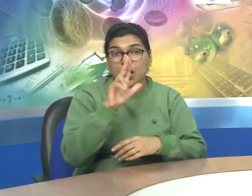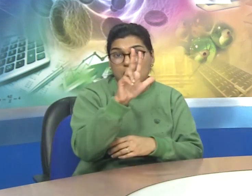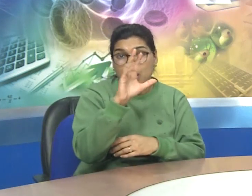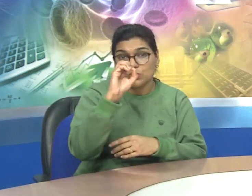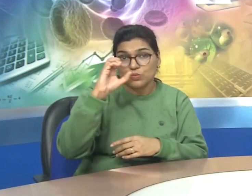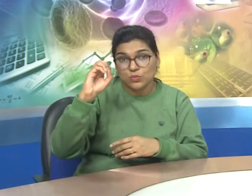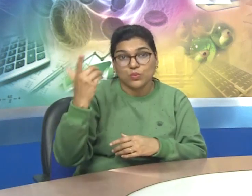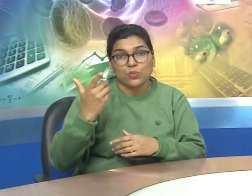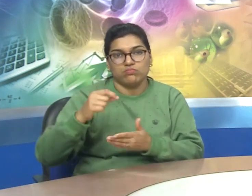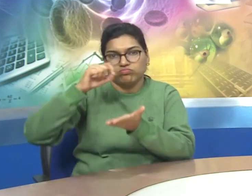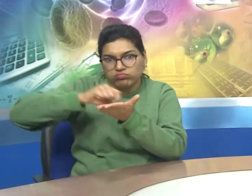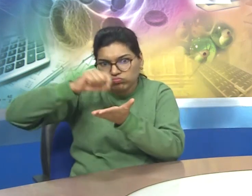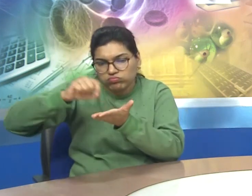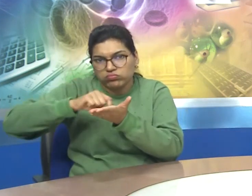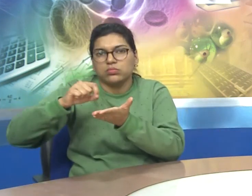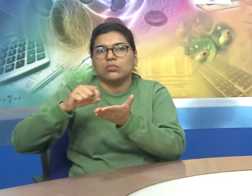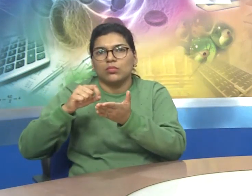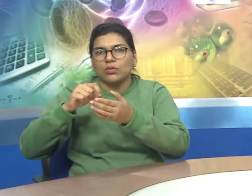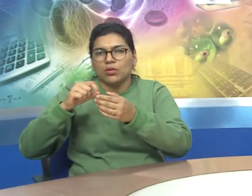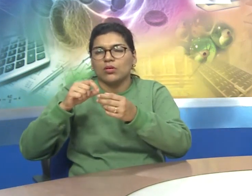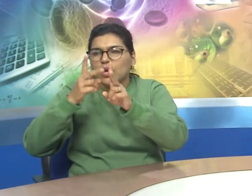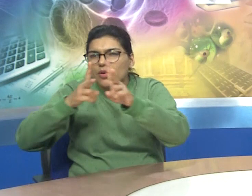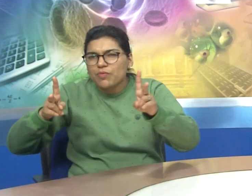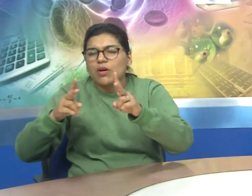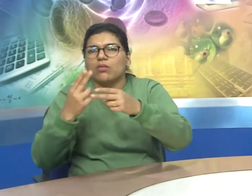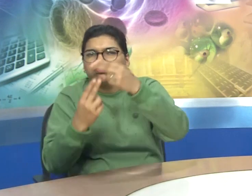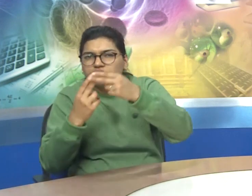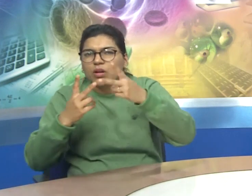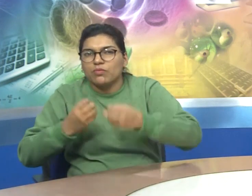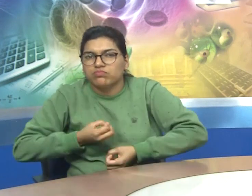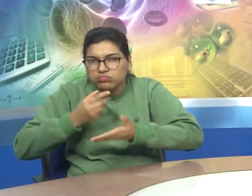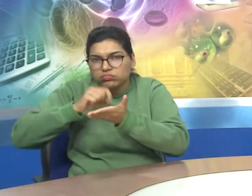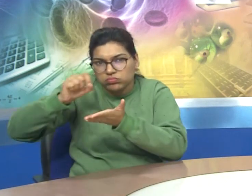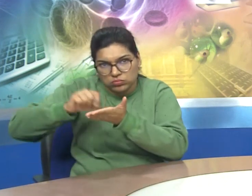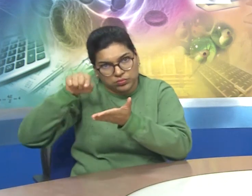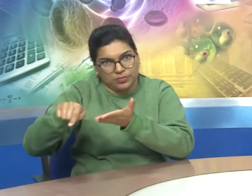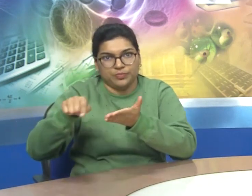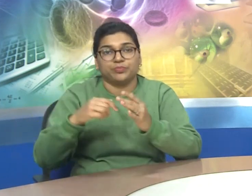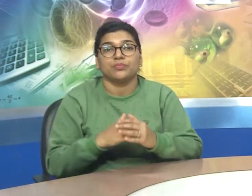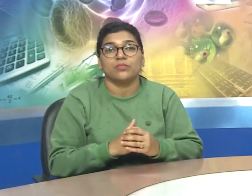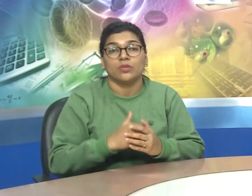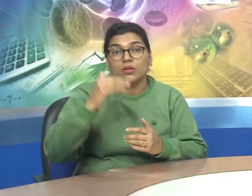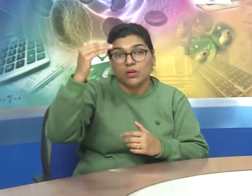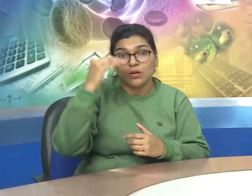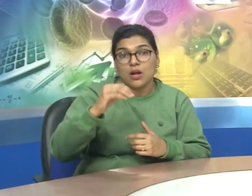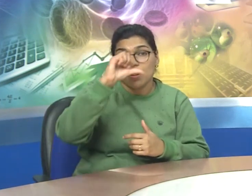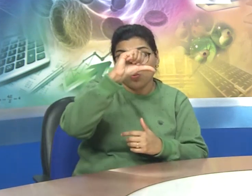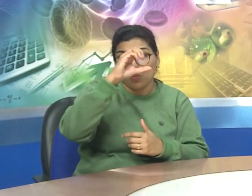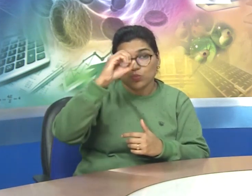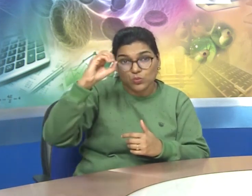for literature and rhetoric. And after that 900 is used for geography